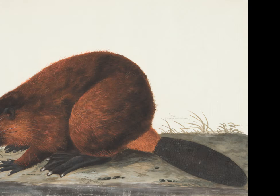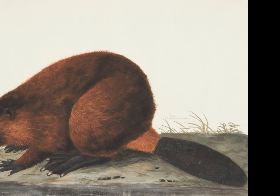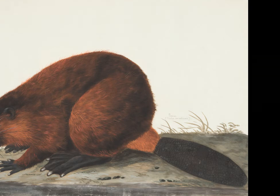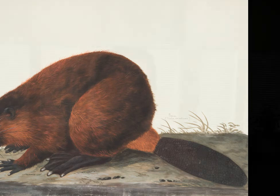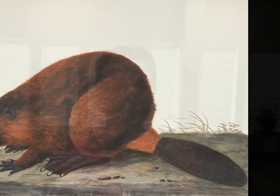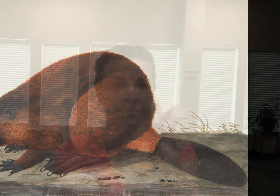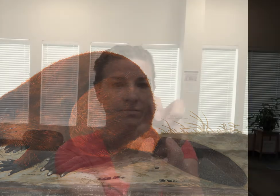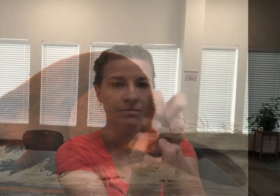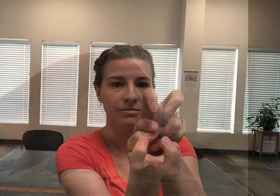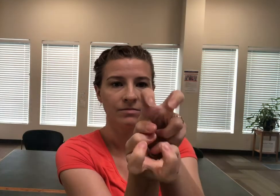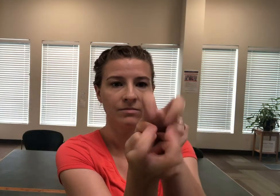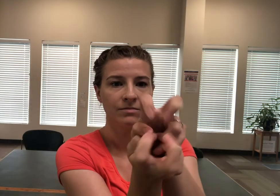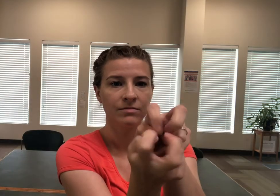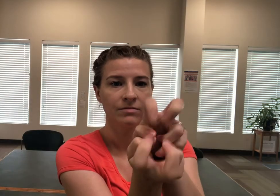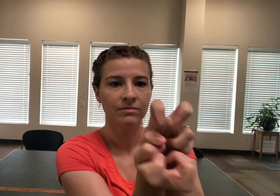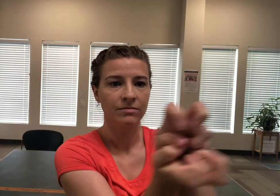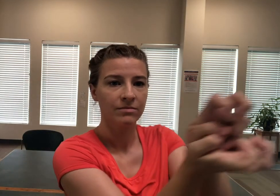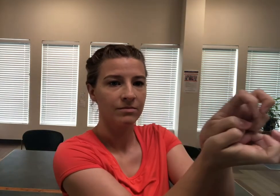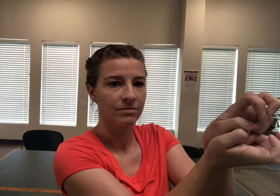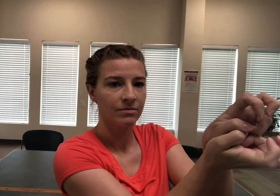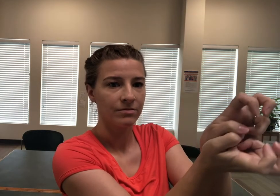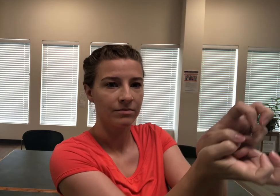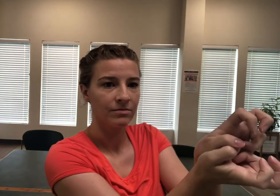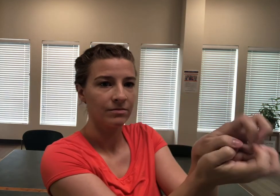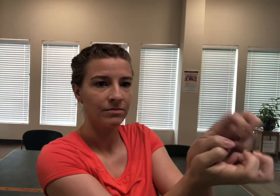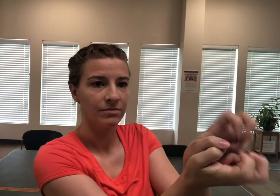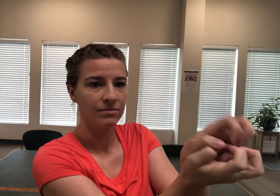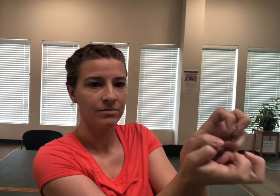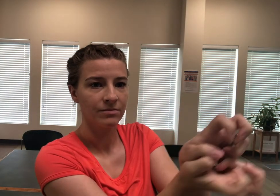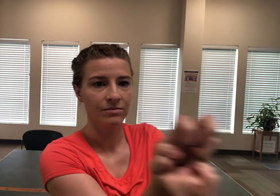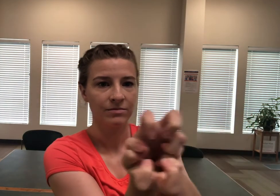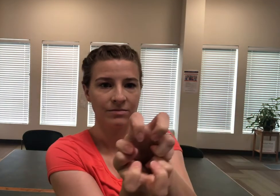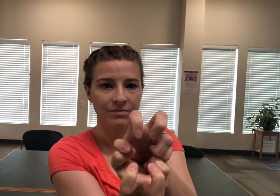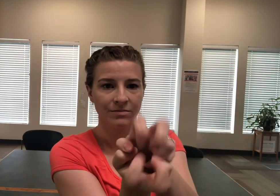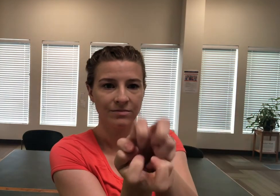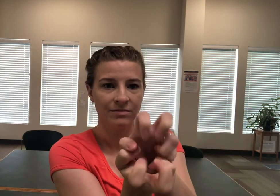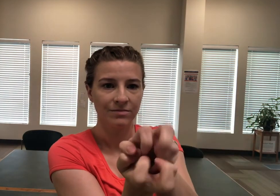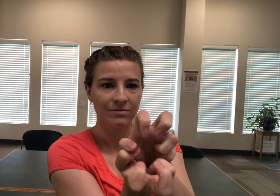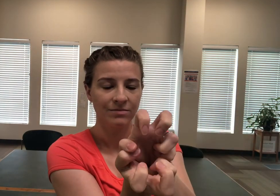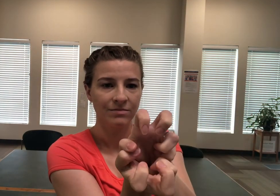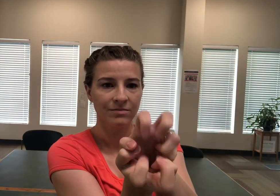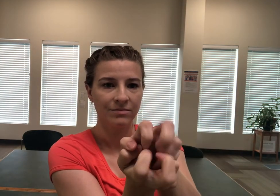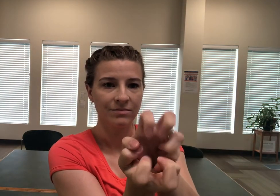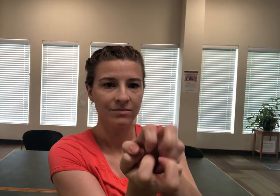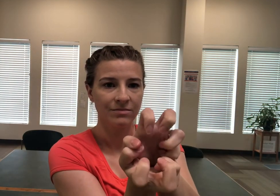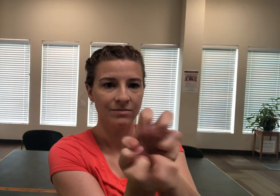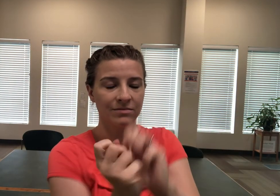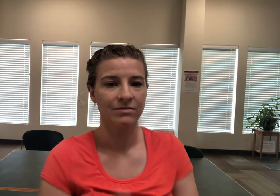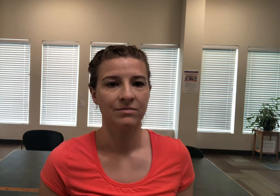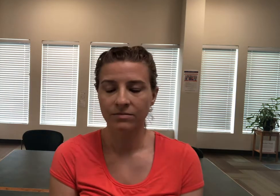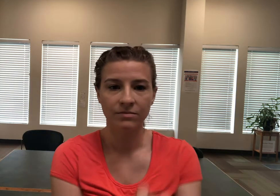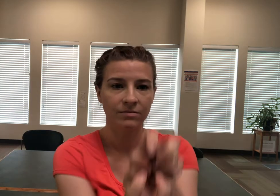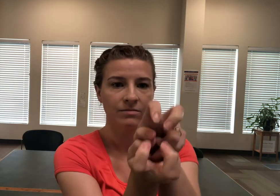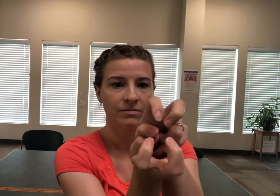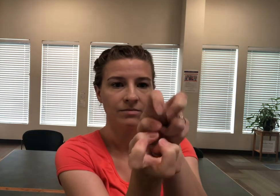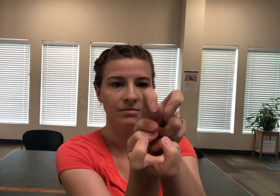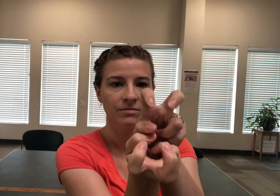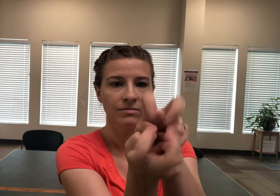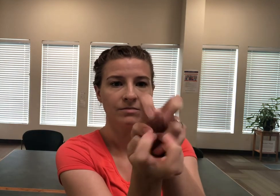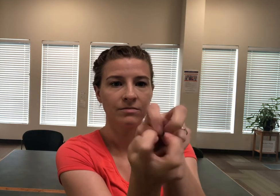The beaver's sign looks like their teeth, so curving both pointer and middle finger on each hand, hold one hand on top of the other and touch your